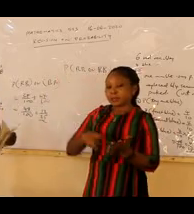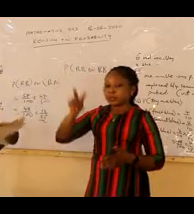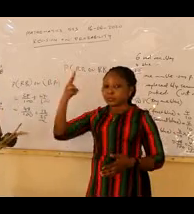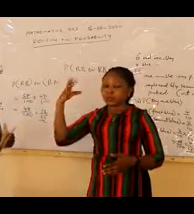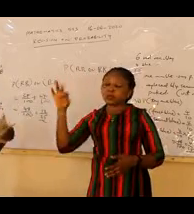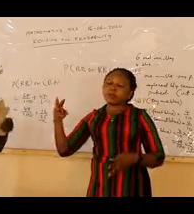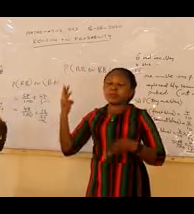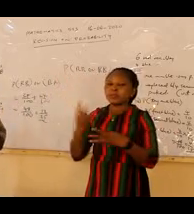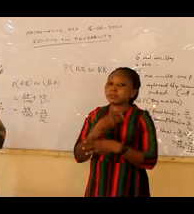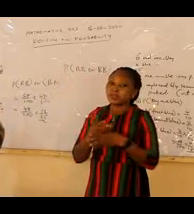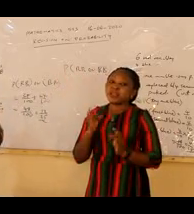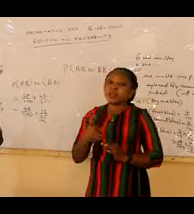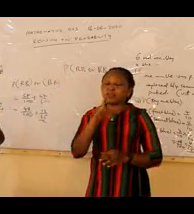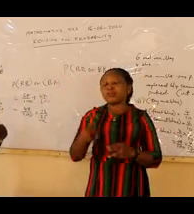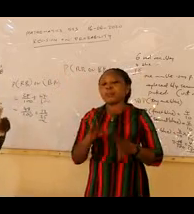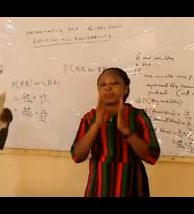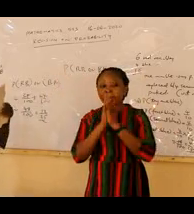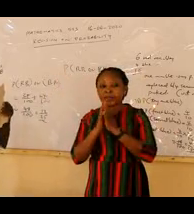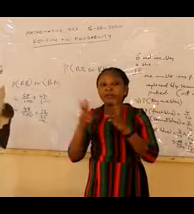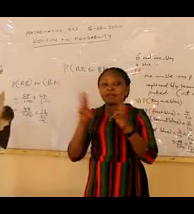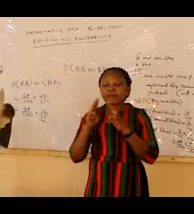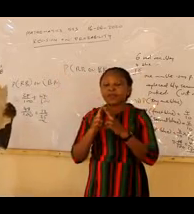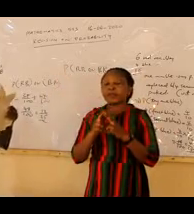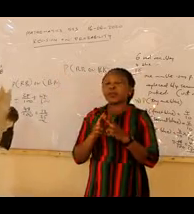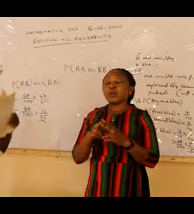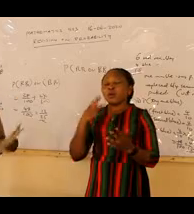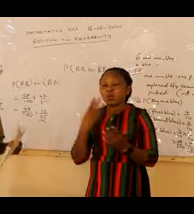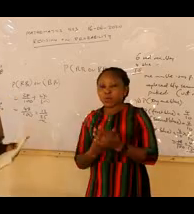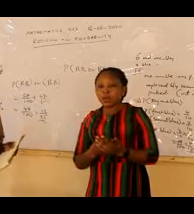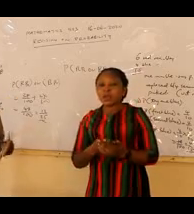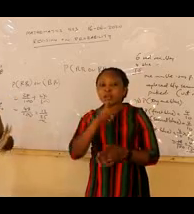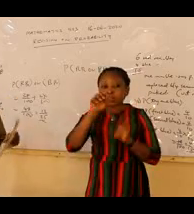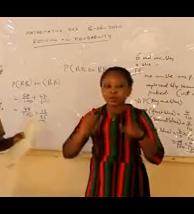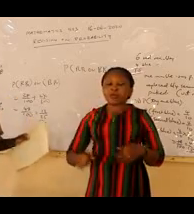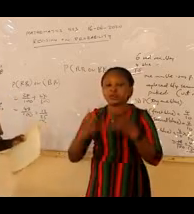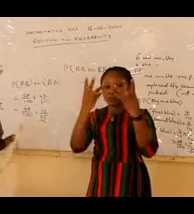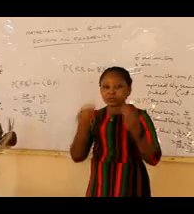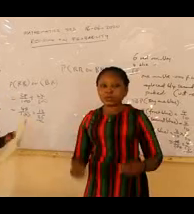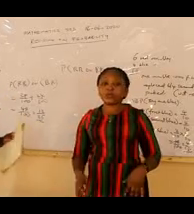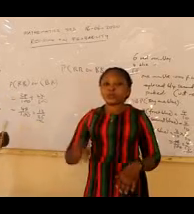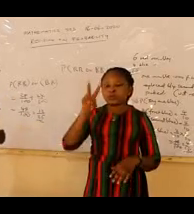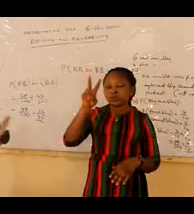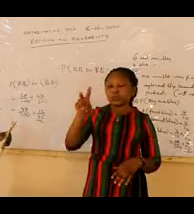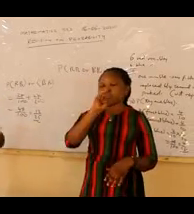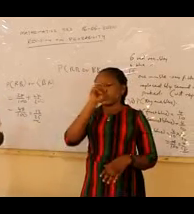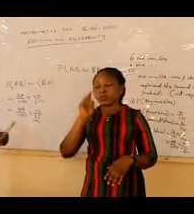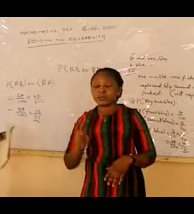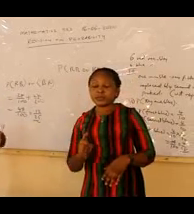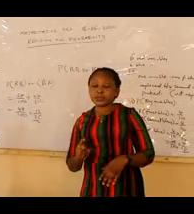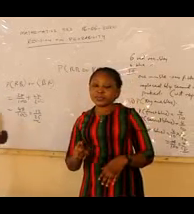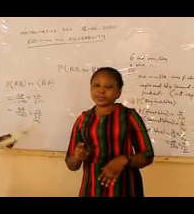pray very well, you enter the exam hall and happen to be able to solve 2 questions there, say bye-bye to